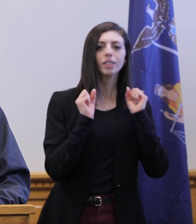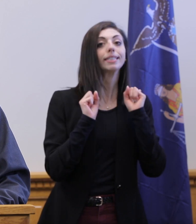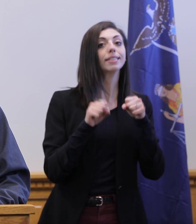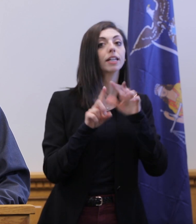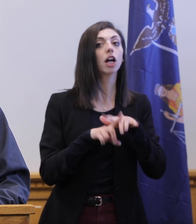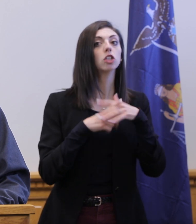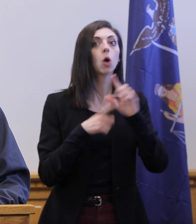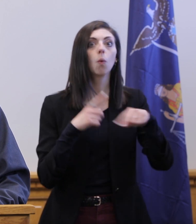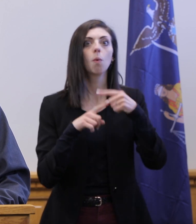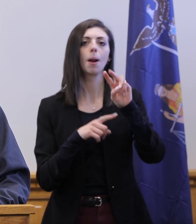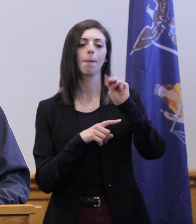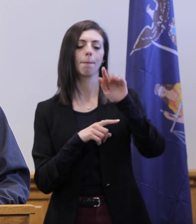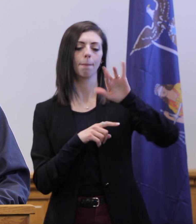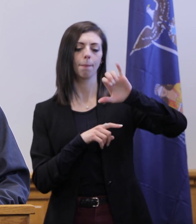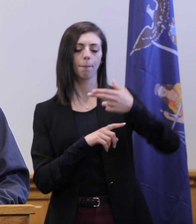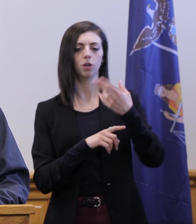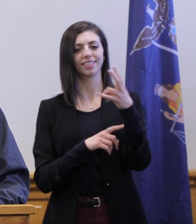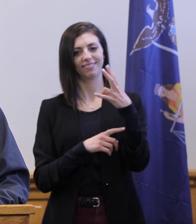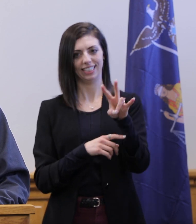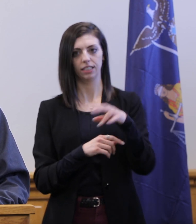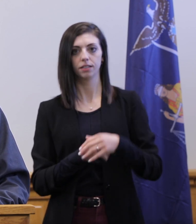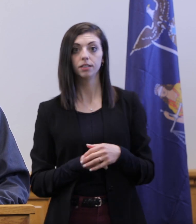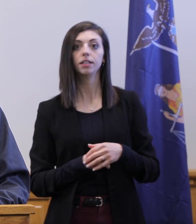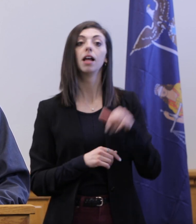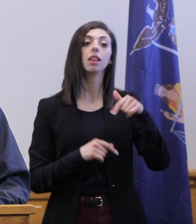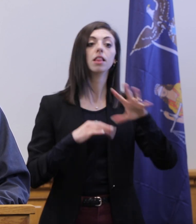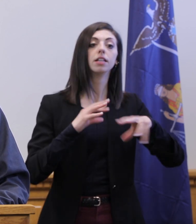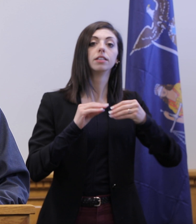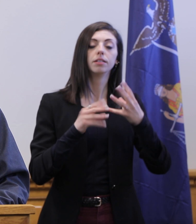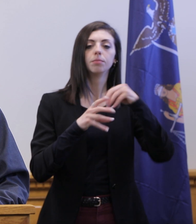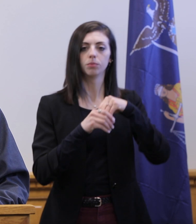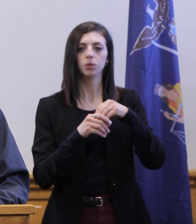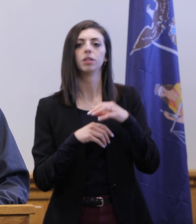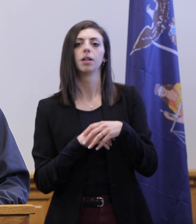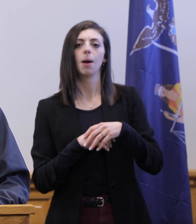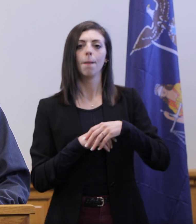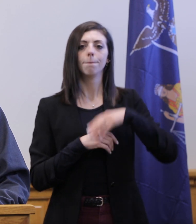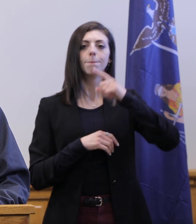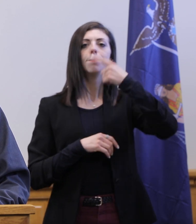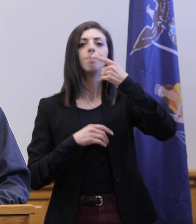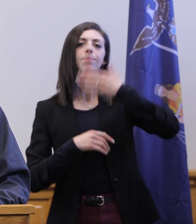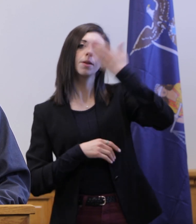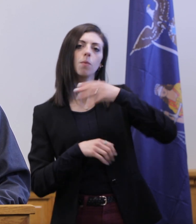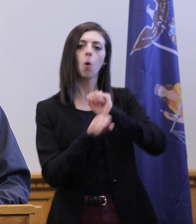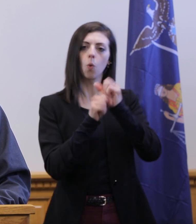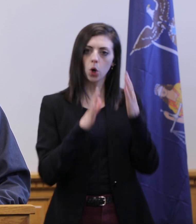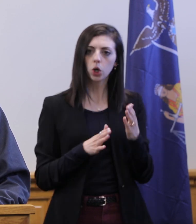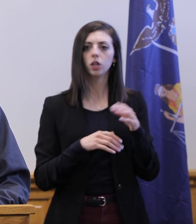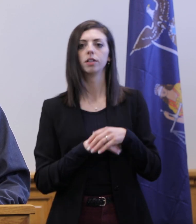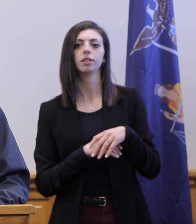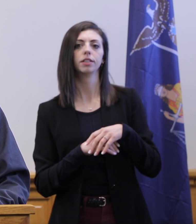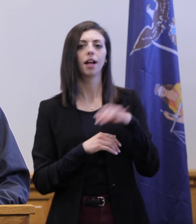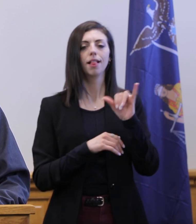March 17th. This expansion also includes public-facing essential workers such as public works